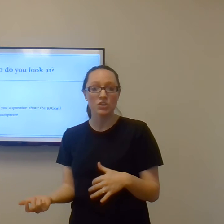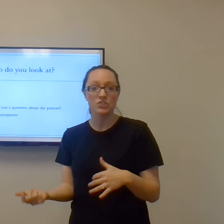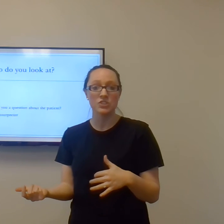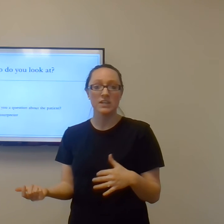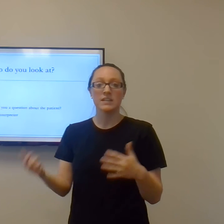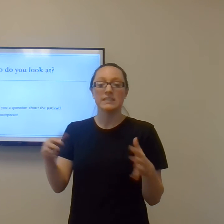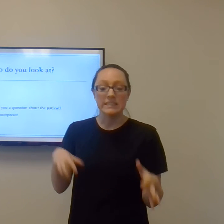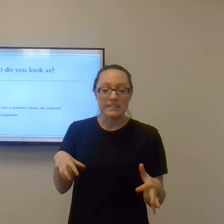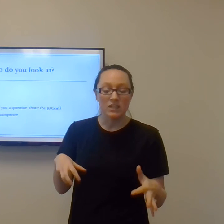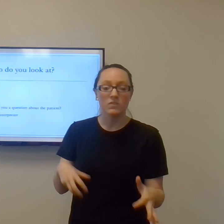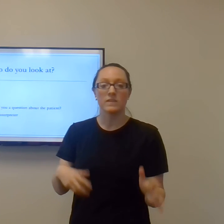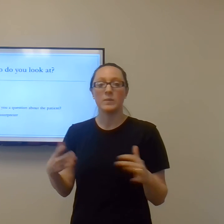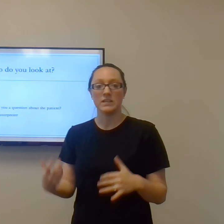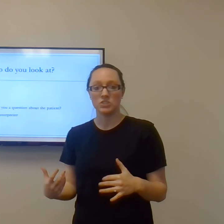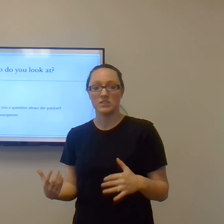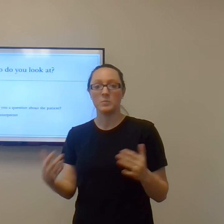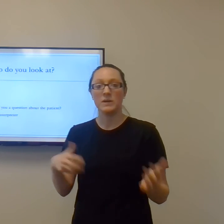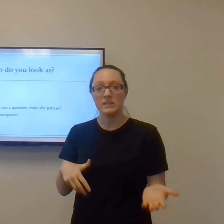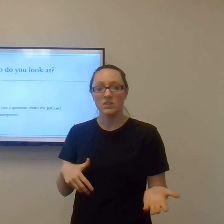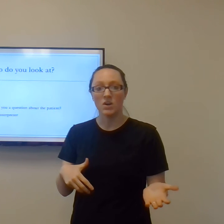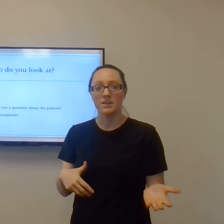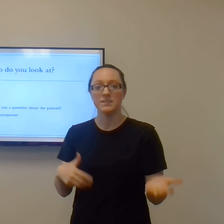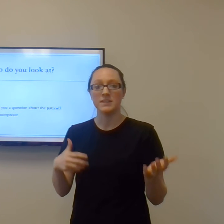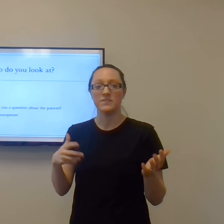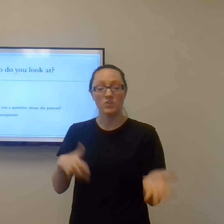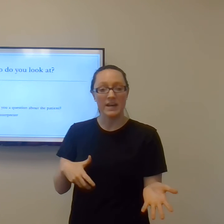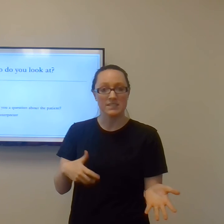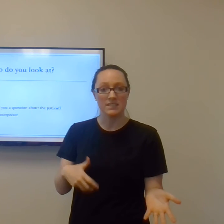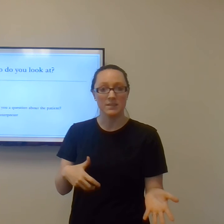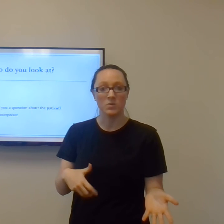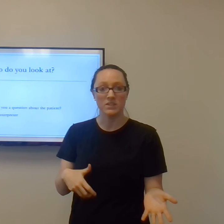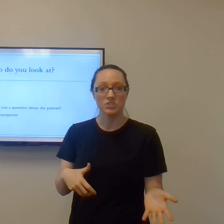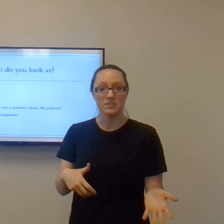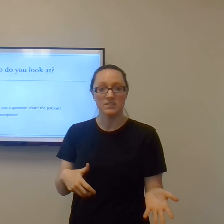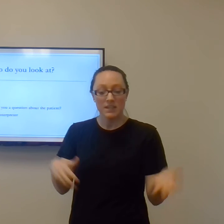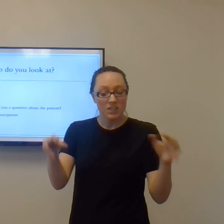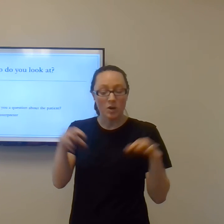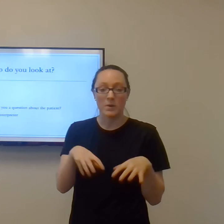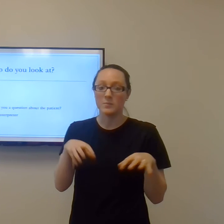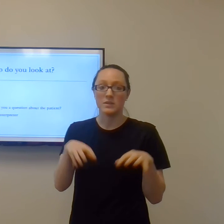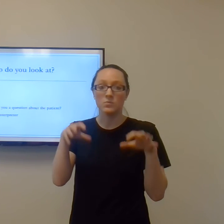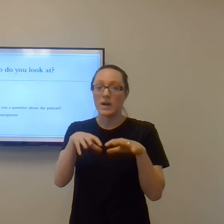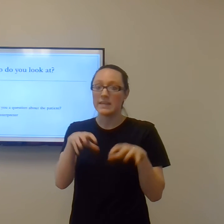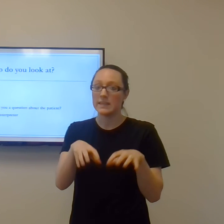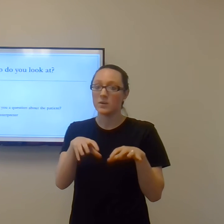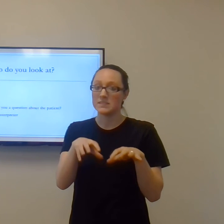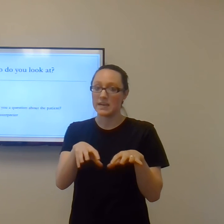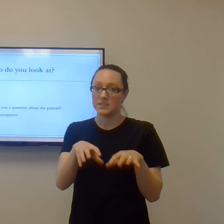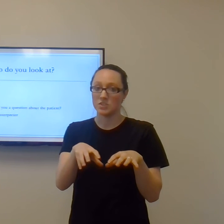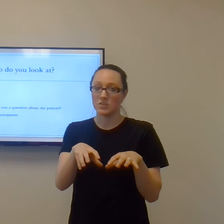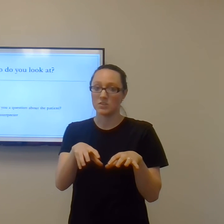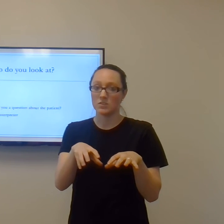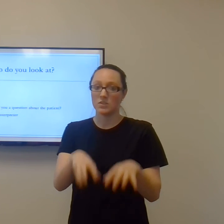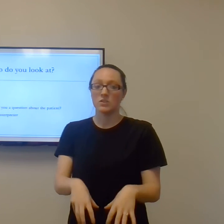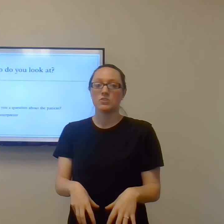turns leaning over the patient depending on if you're asking them questions. Y'all might be right there beside each other.